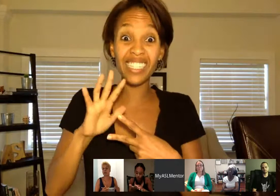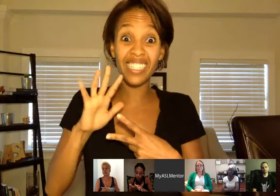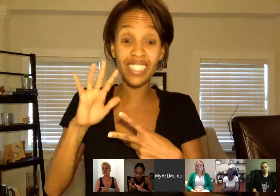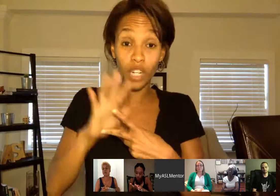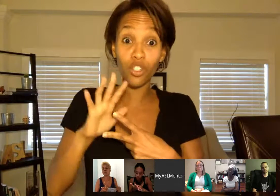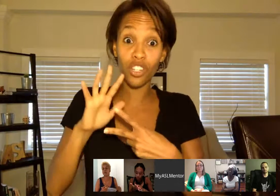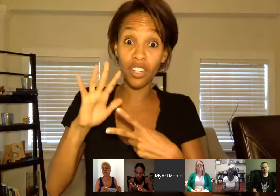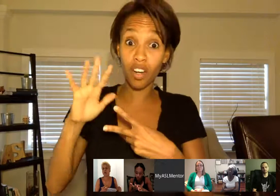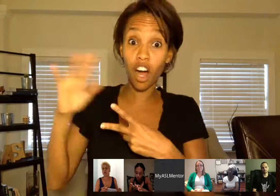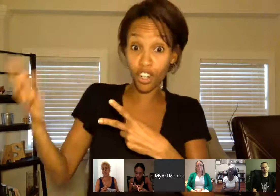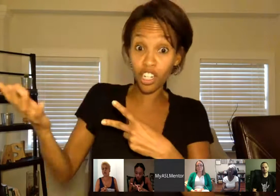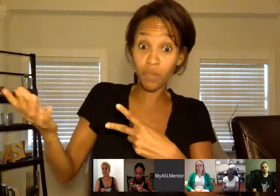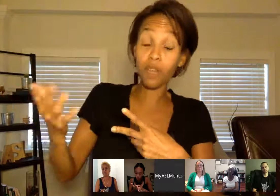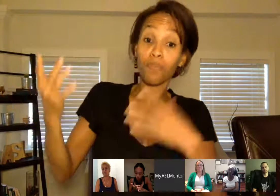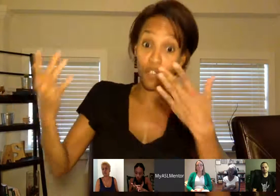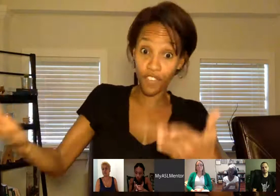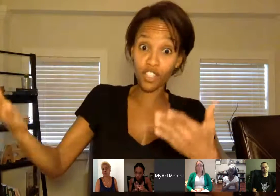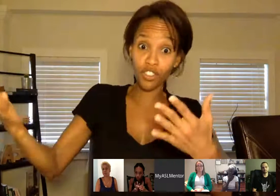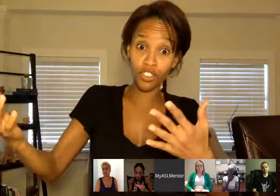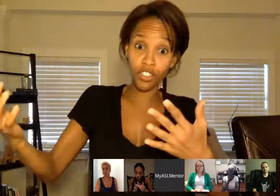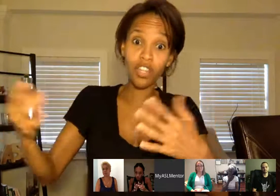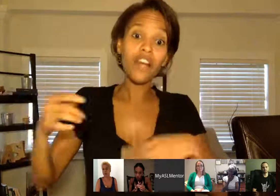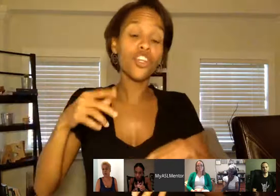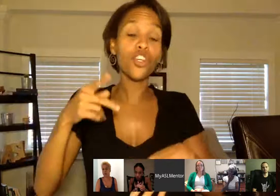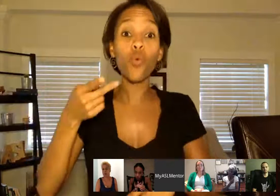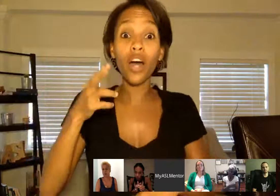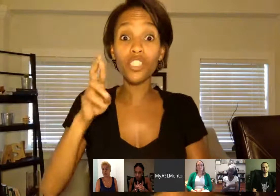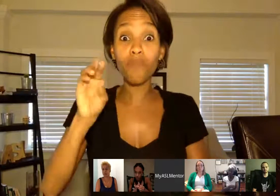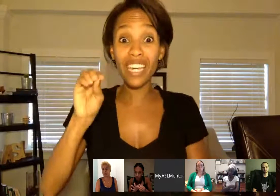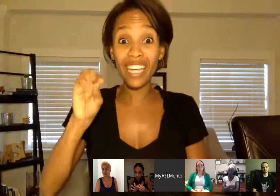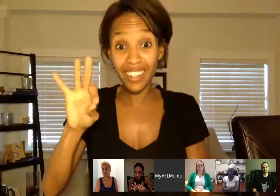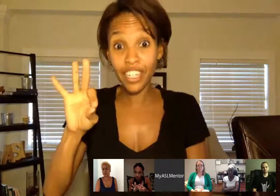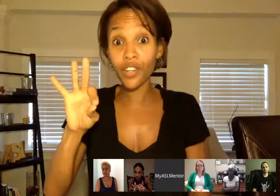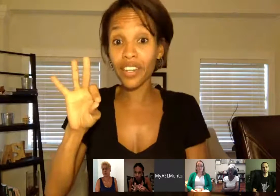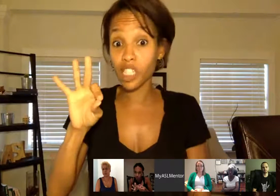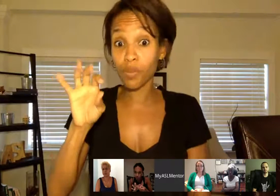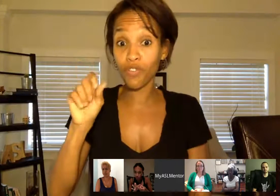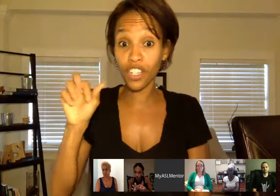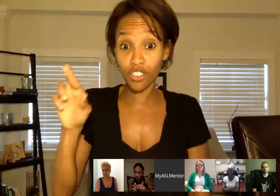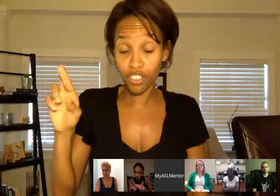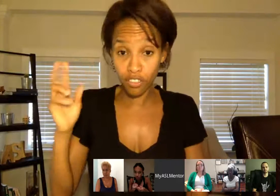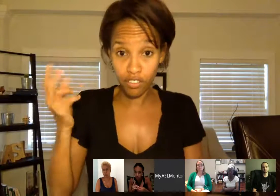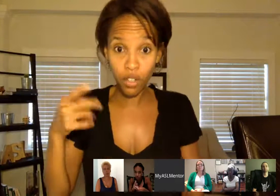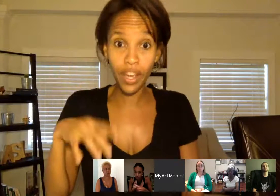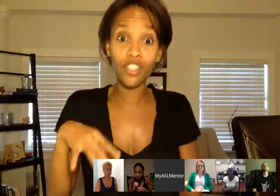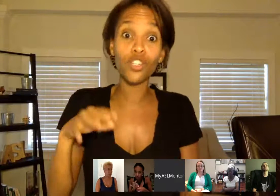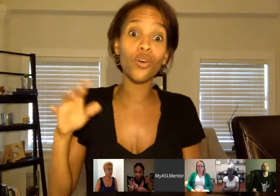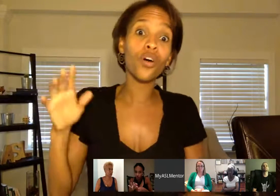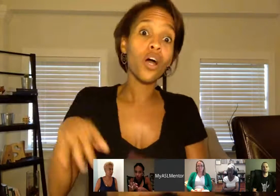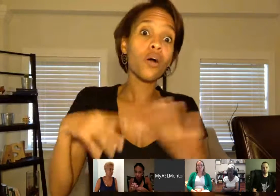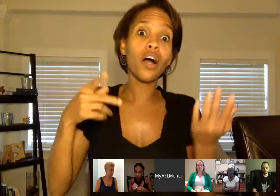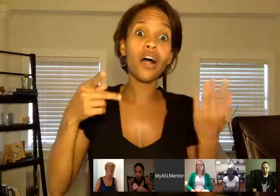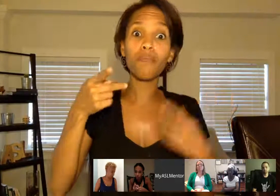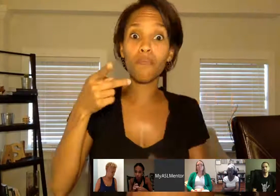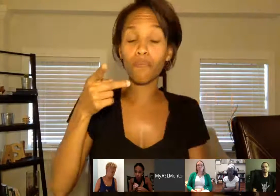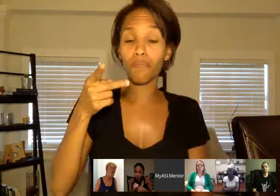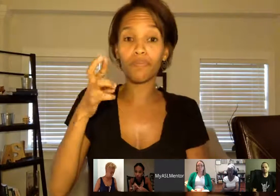because it is a distinguishing honor to be a professor, then you want to make it clear that it's professor. Okay, so